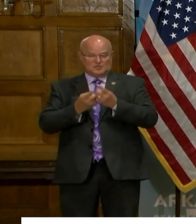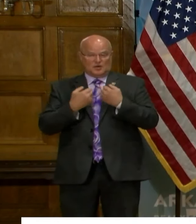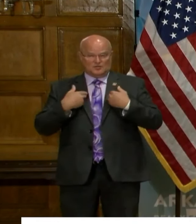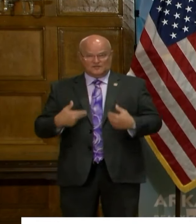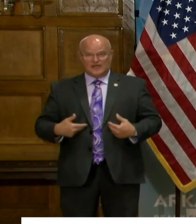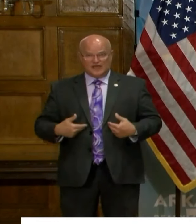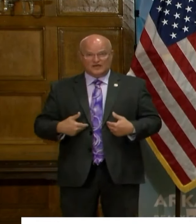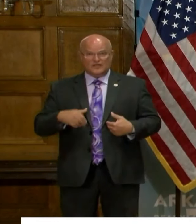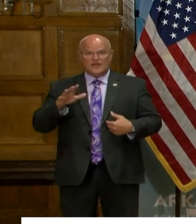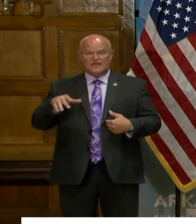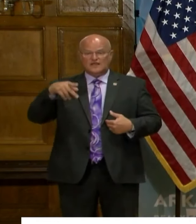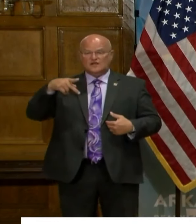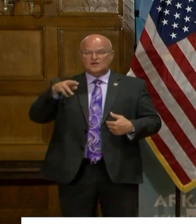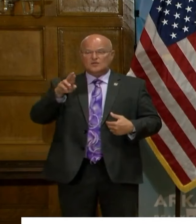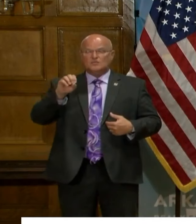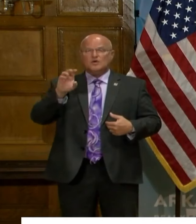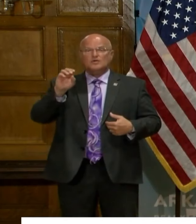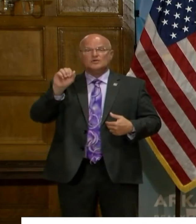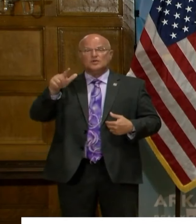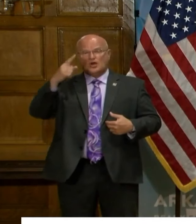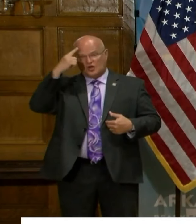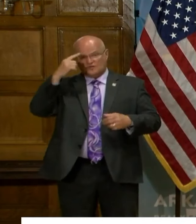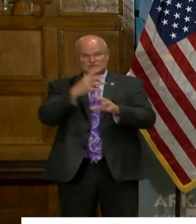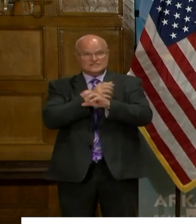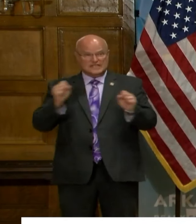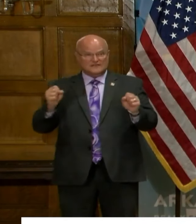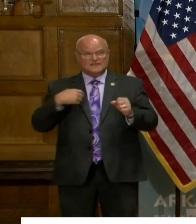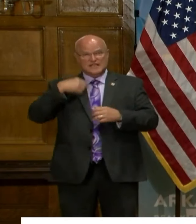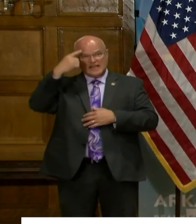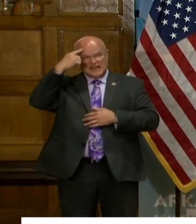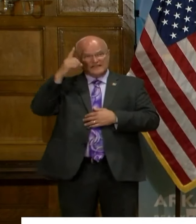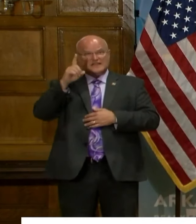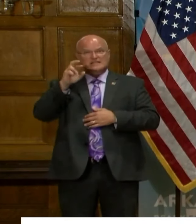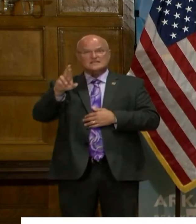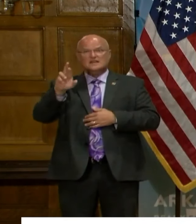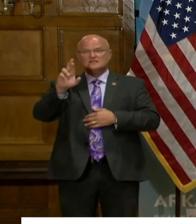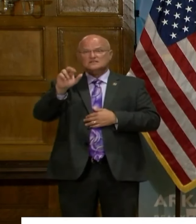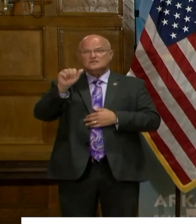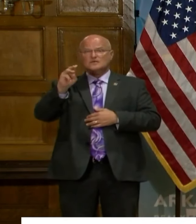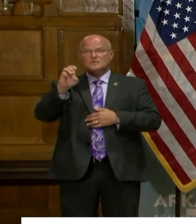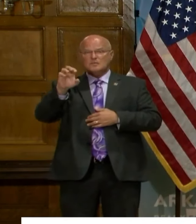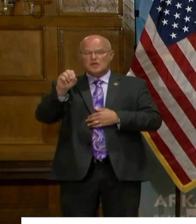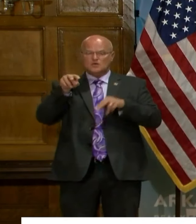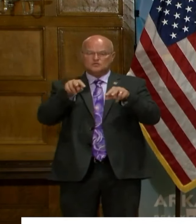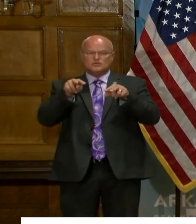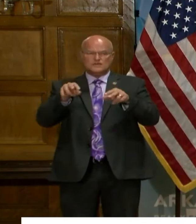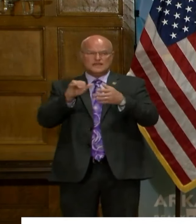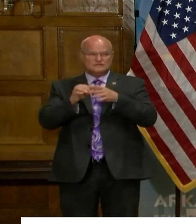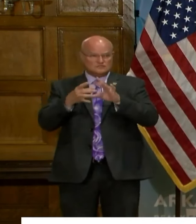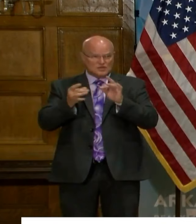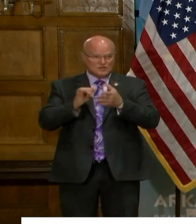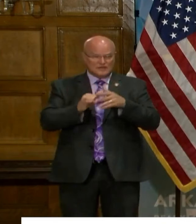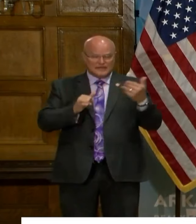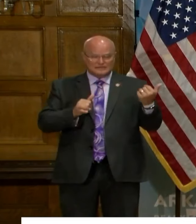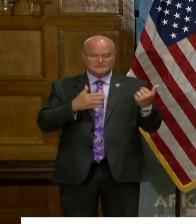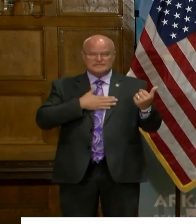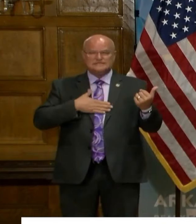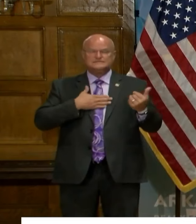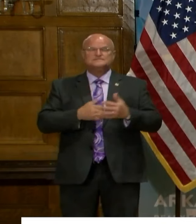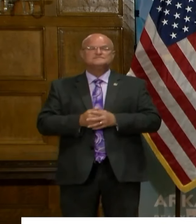of Health, their protocols for safety. And I think Dr. Romero and his team looked at that. Do you want to have a comment on that, Dr.